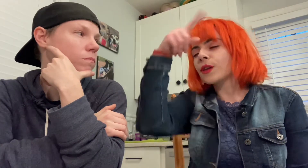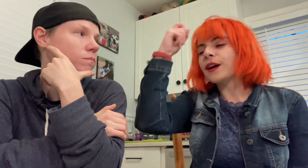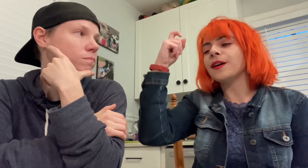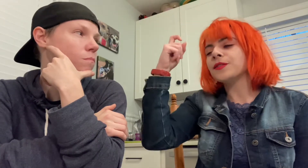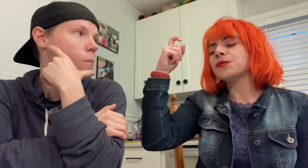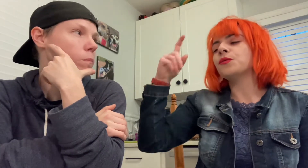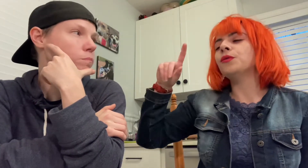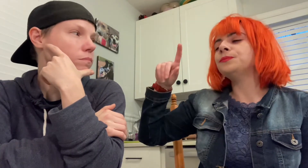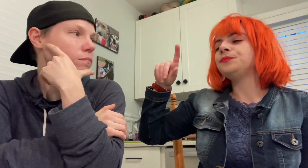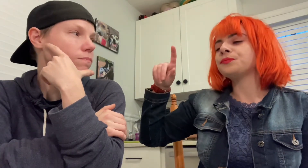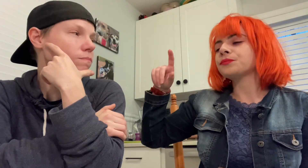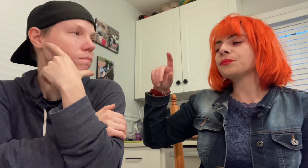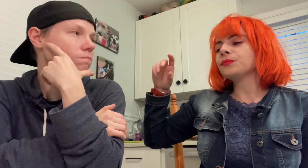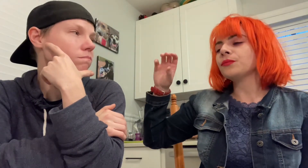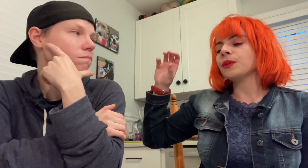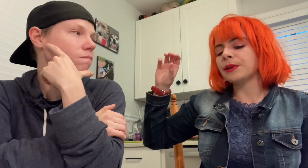I think it's cool because